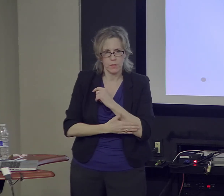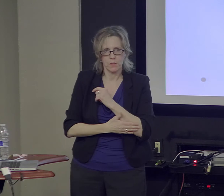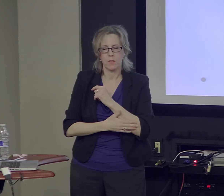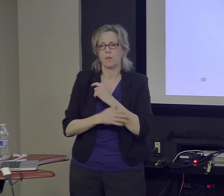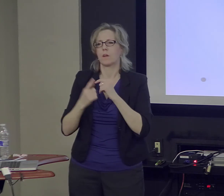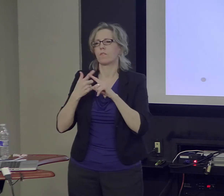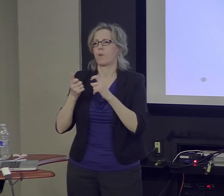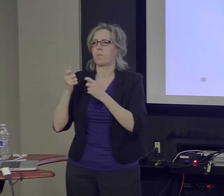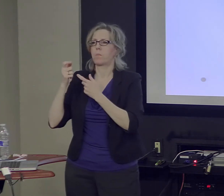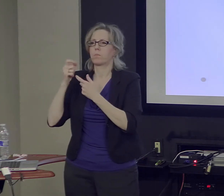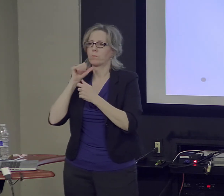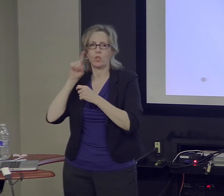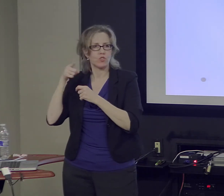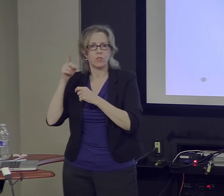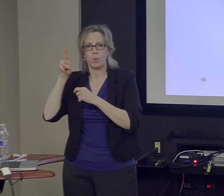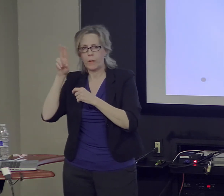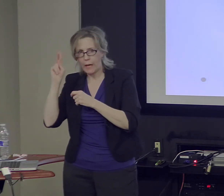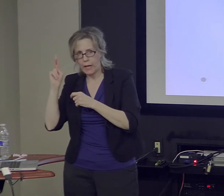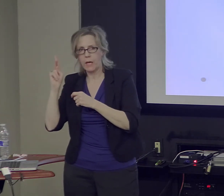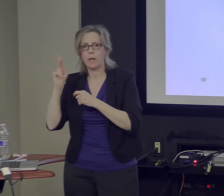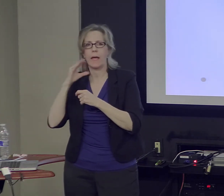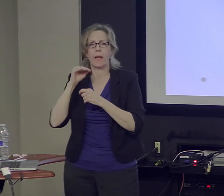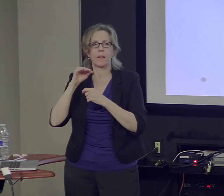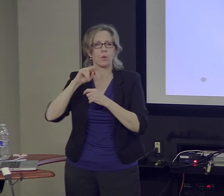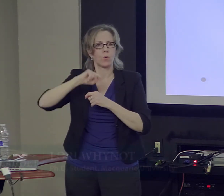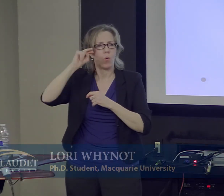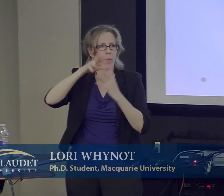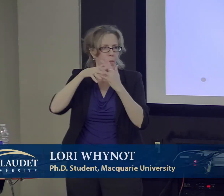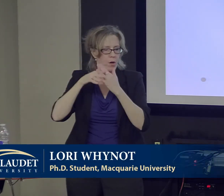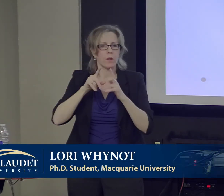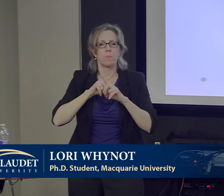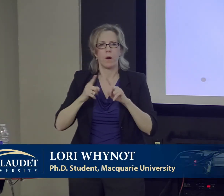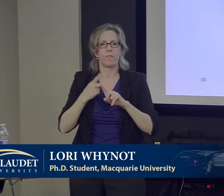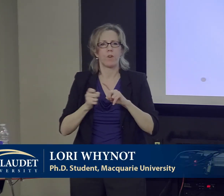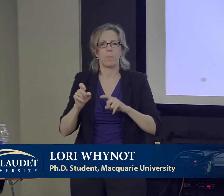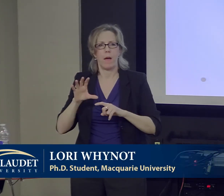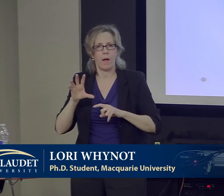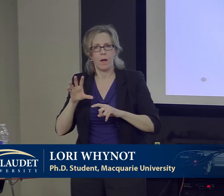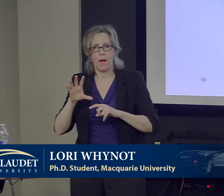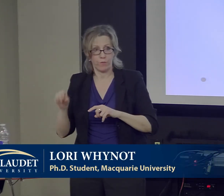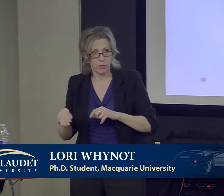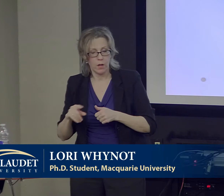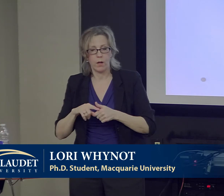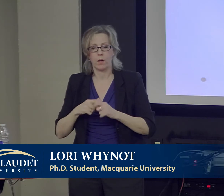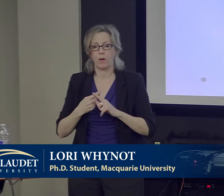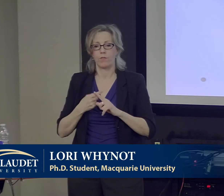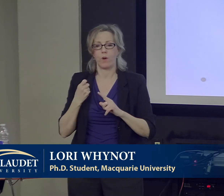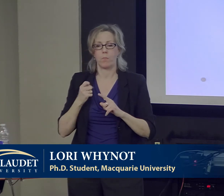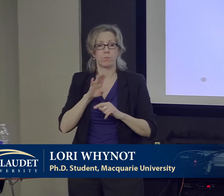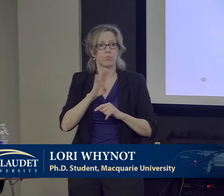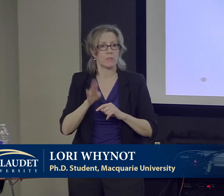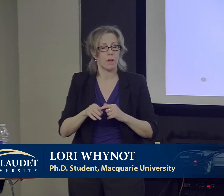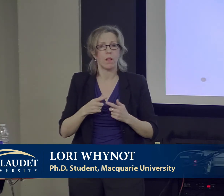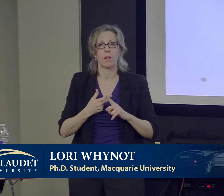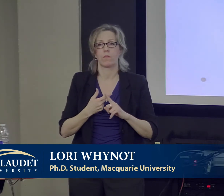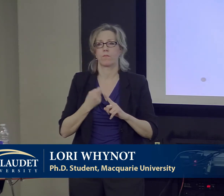from several different countries, not just the UK and Northern America, but also from Africa, from